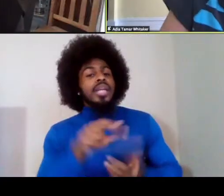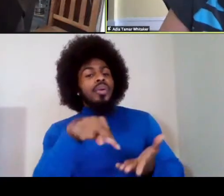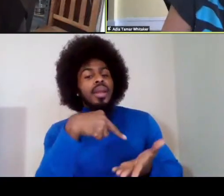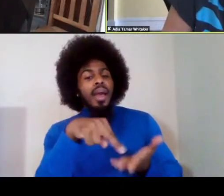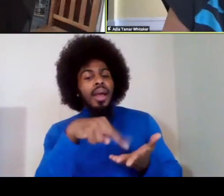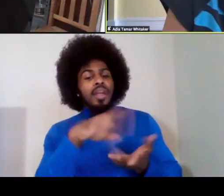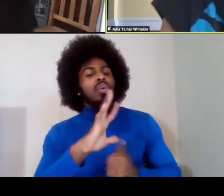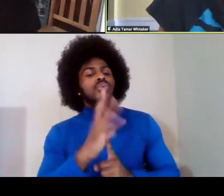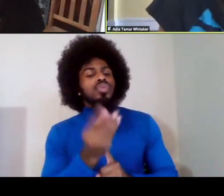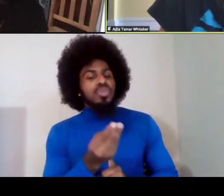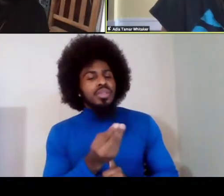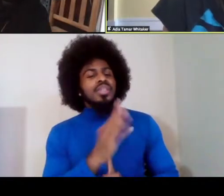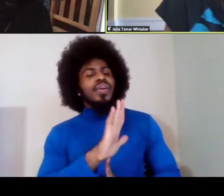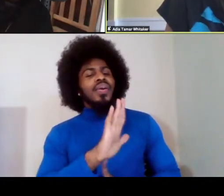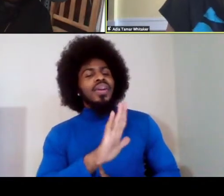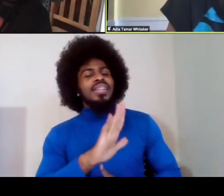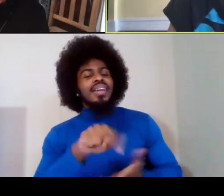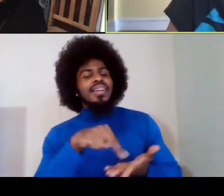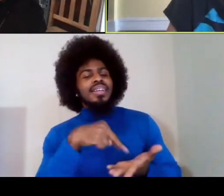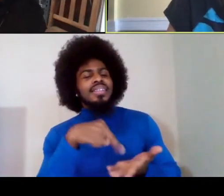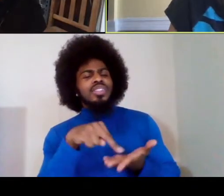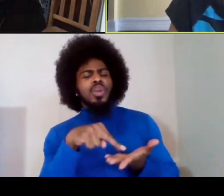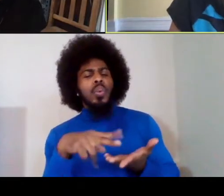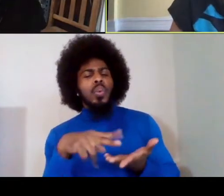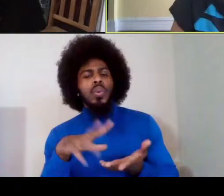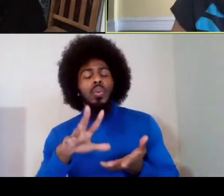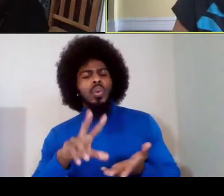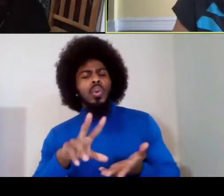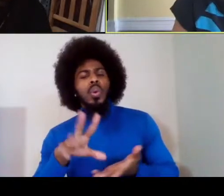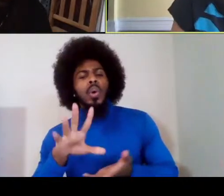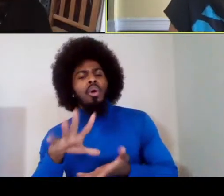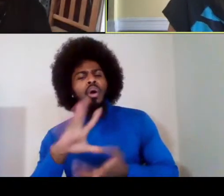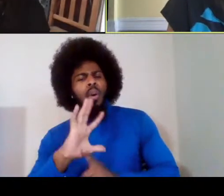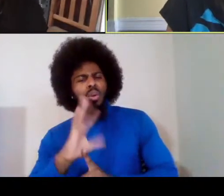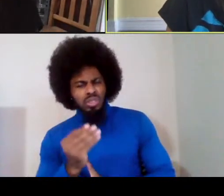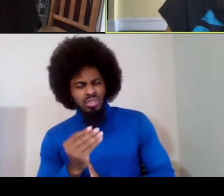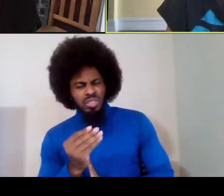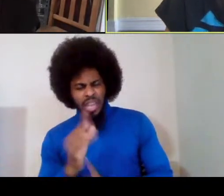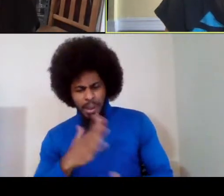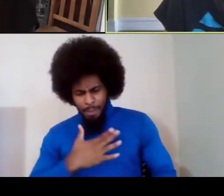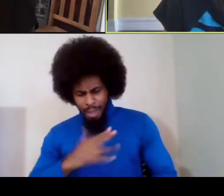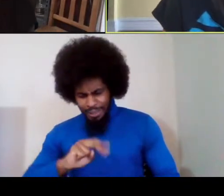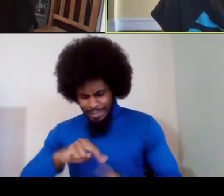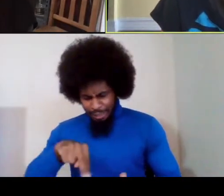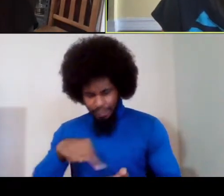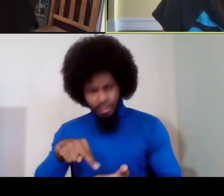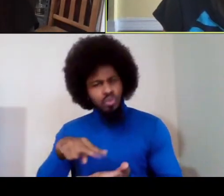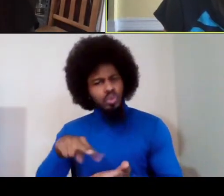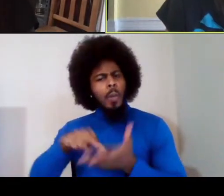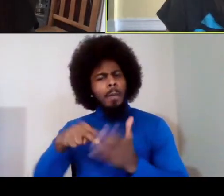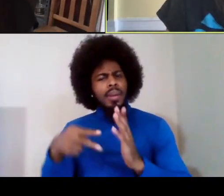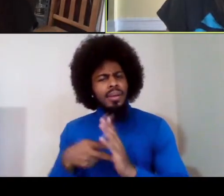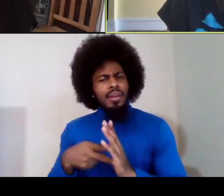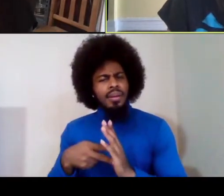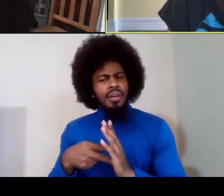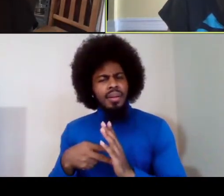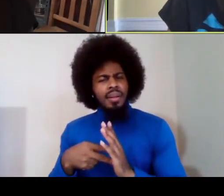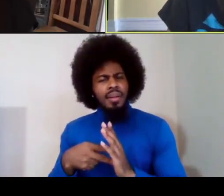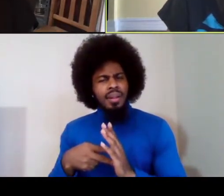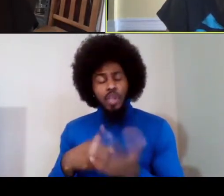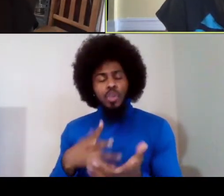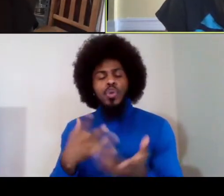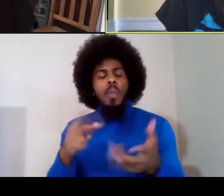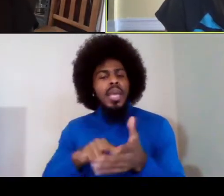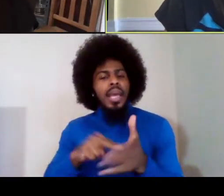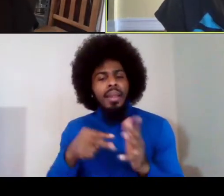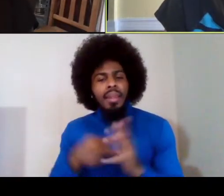Culture in my dance. What do you mean? Like the cultural root of the forms I present, or like you talking about talking to some water stuff and some dirt